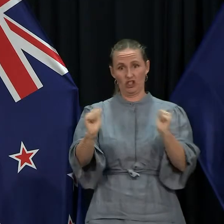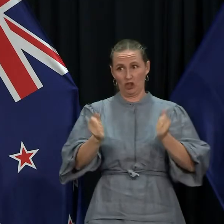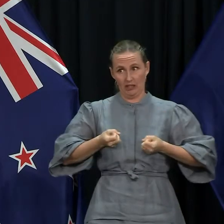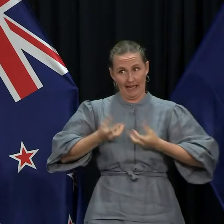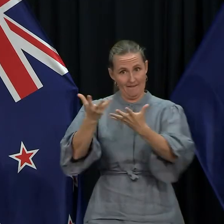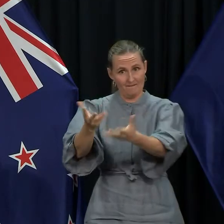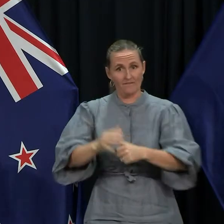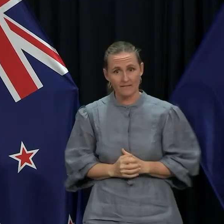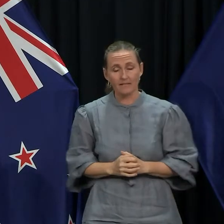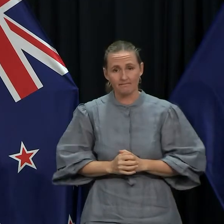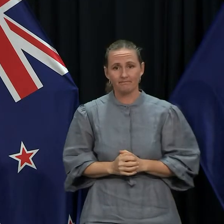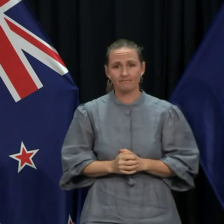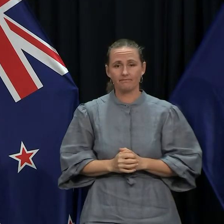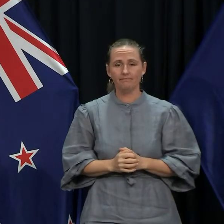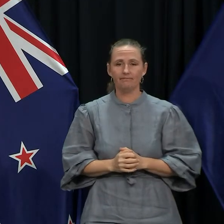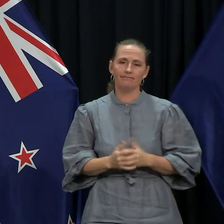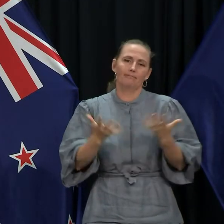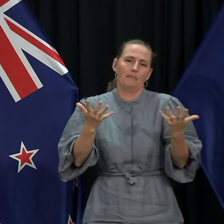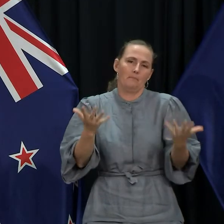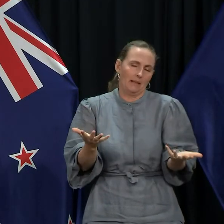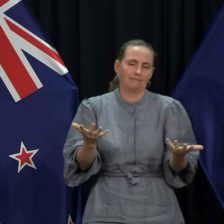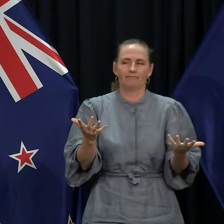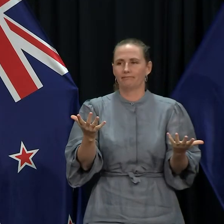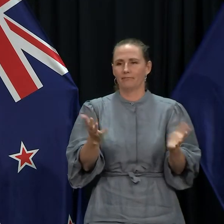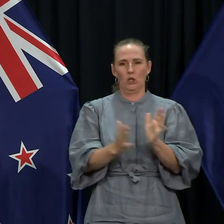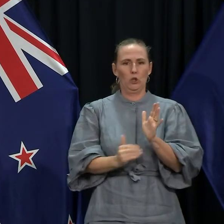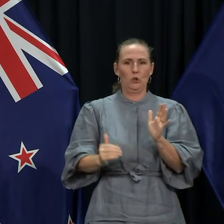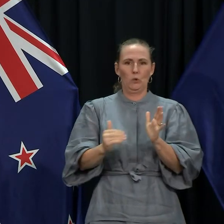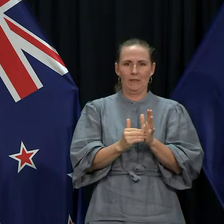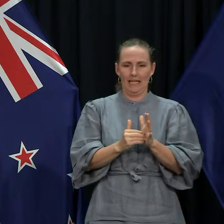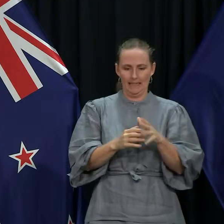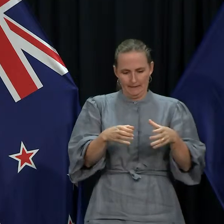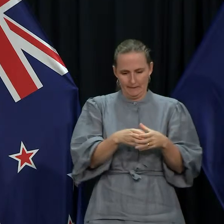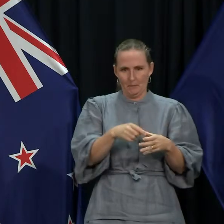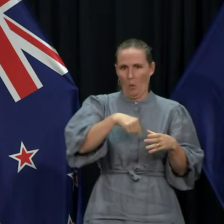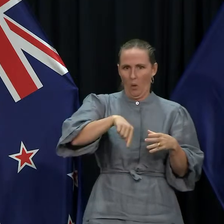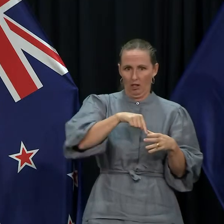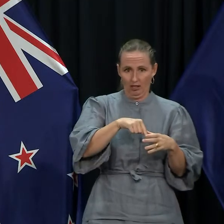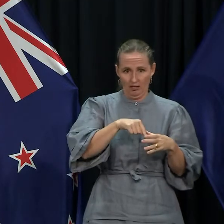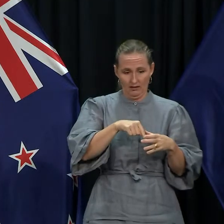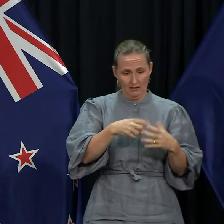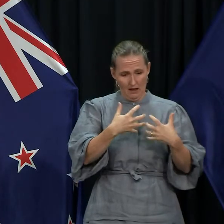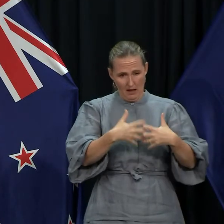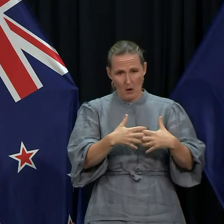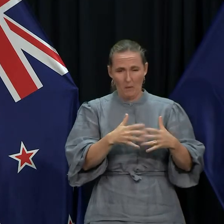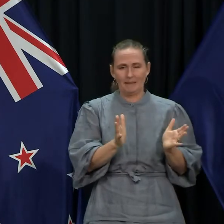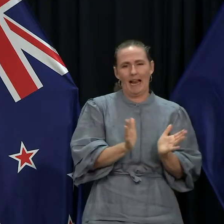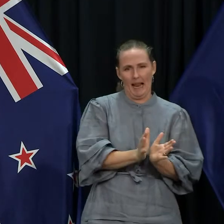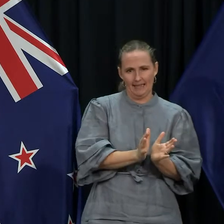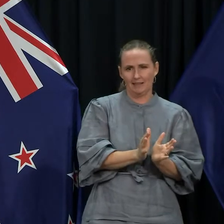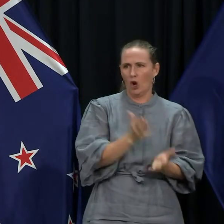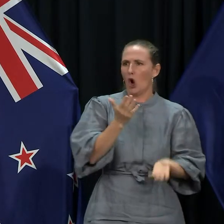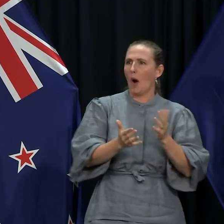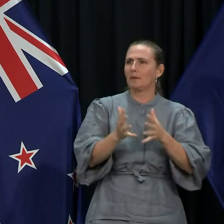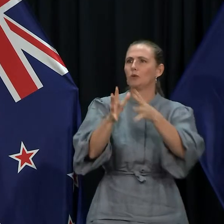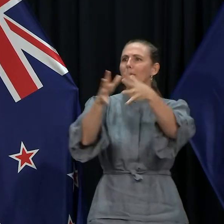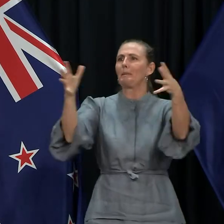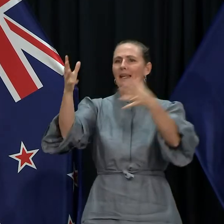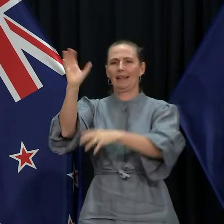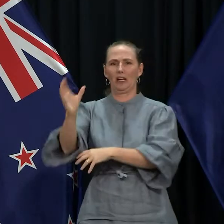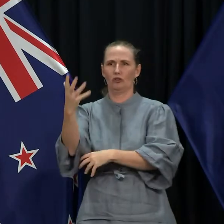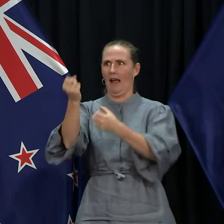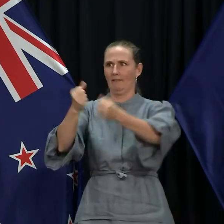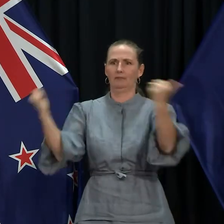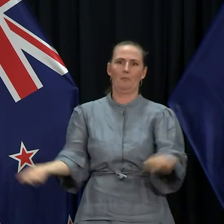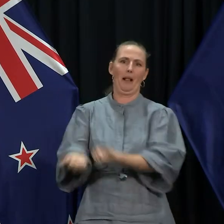quite obvious to everyone that what New Zealand has in terms of stores relative to other countries will be somewhat limited.